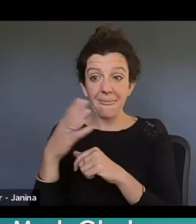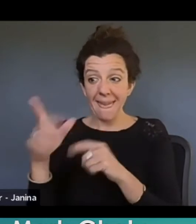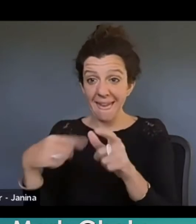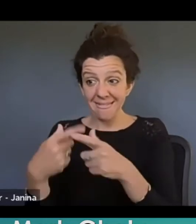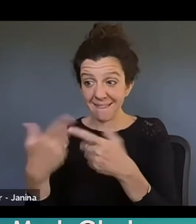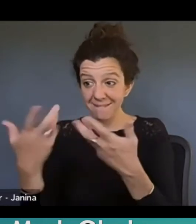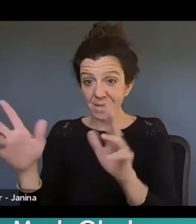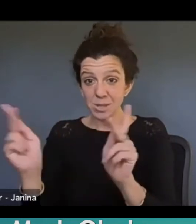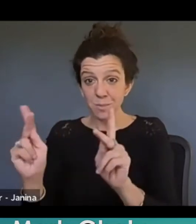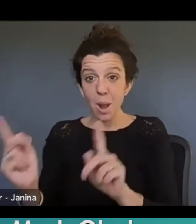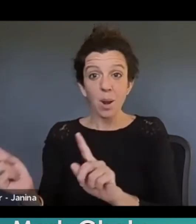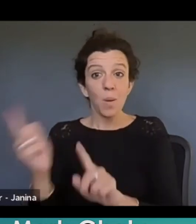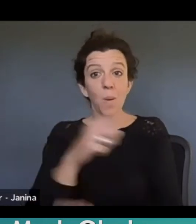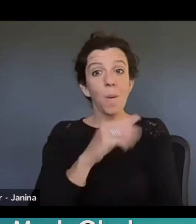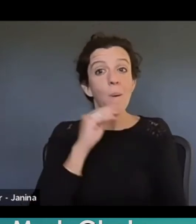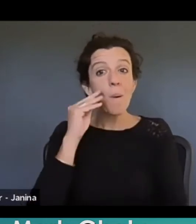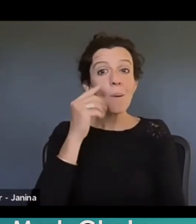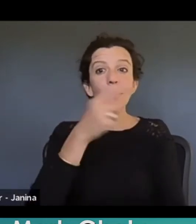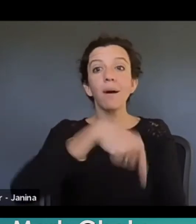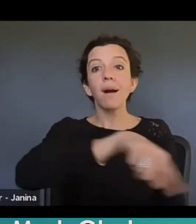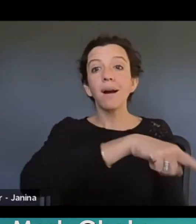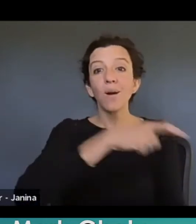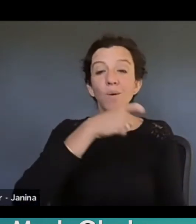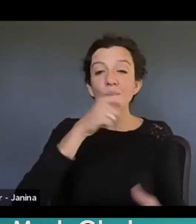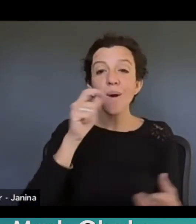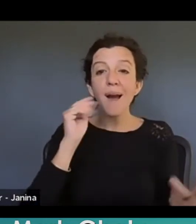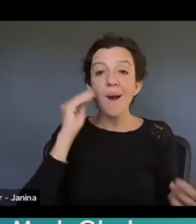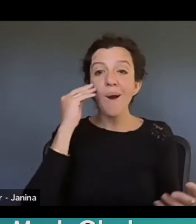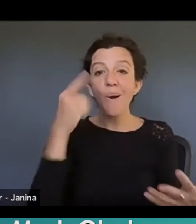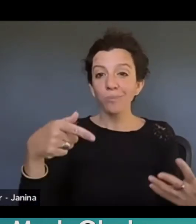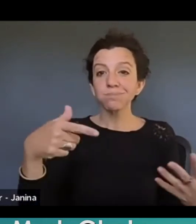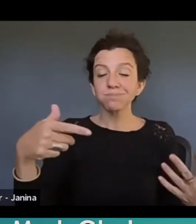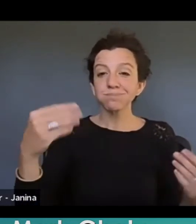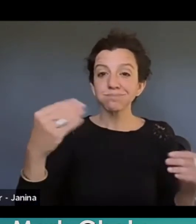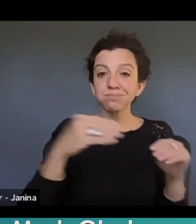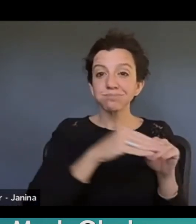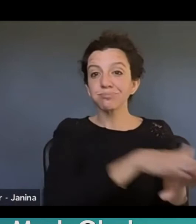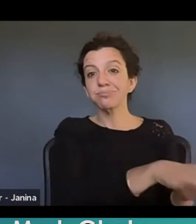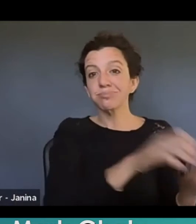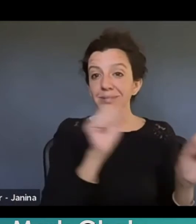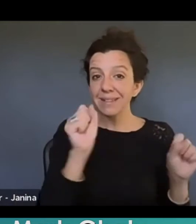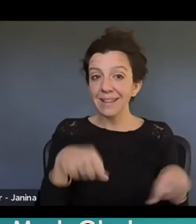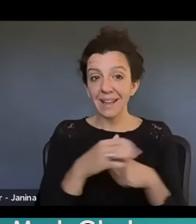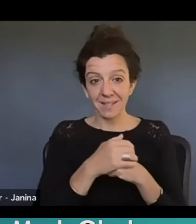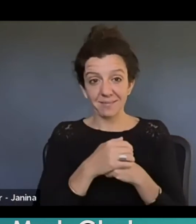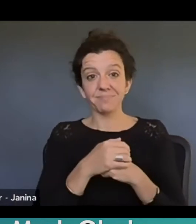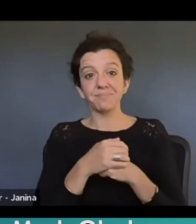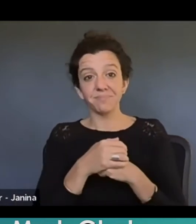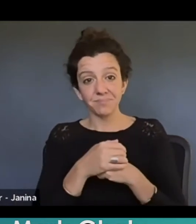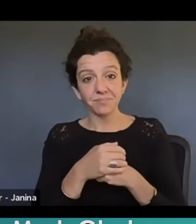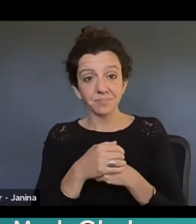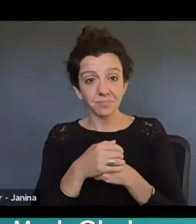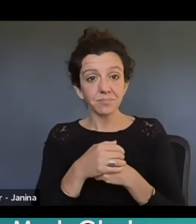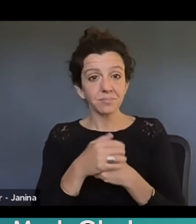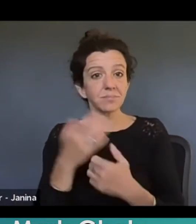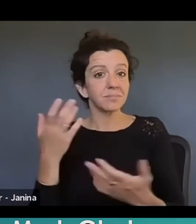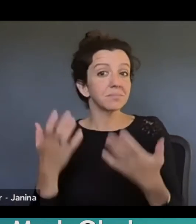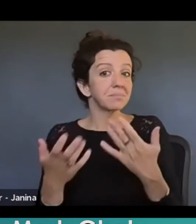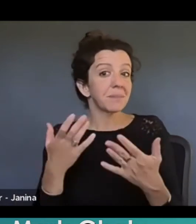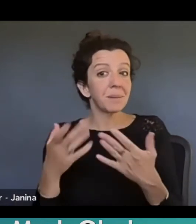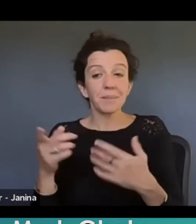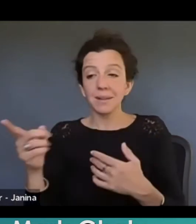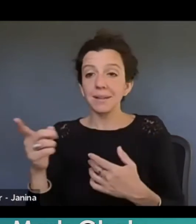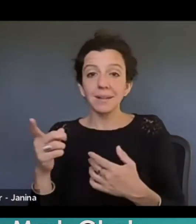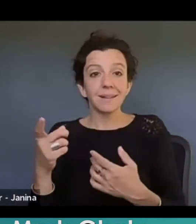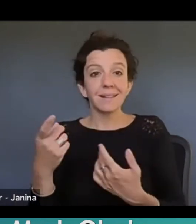to. And even if they themselves aren't high risk for a bad outcome, if they were infected, they may in fact live with somebody,